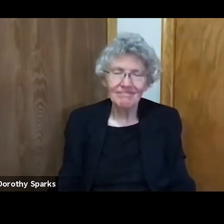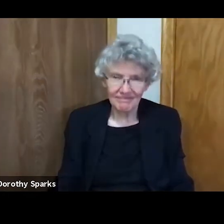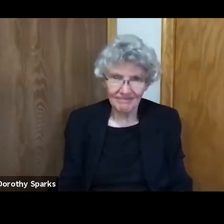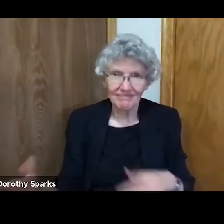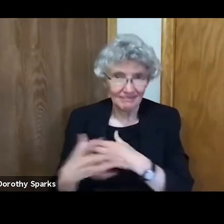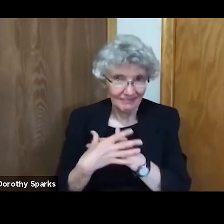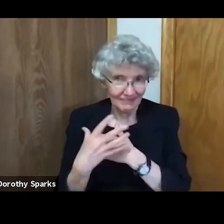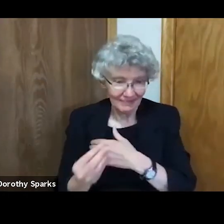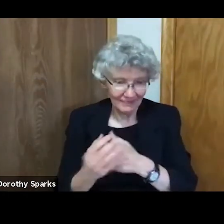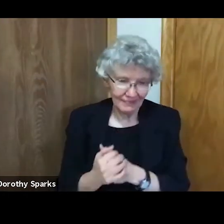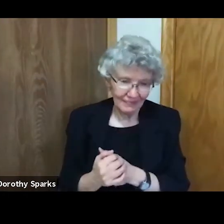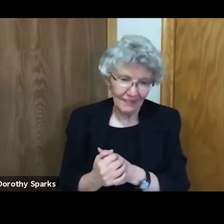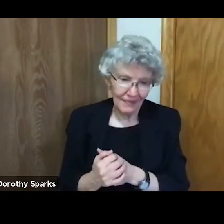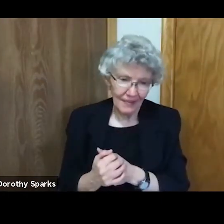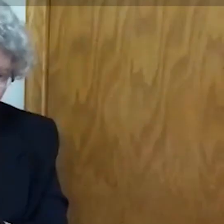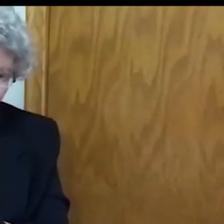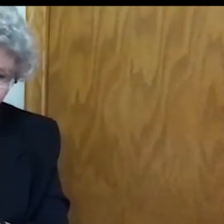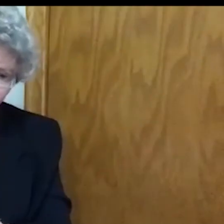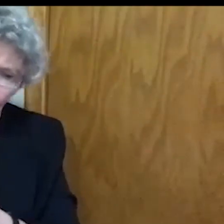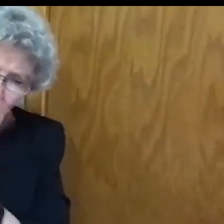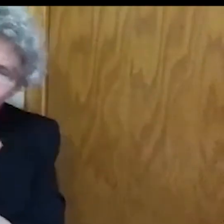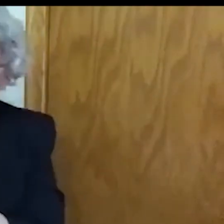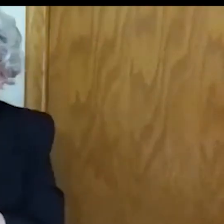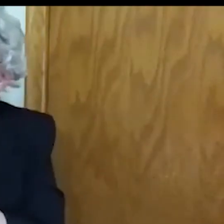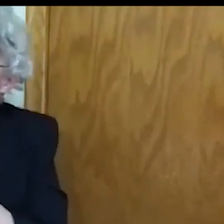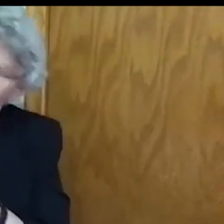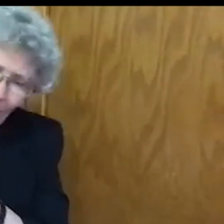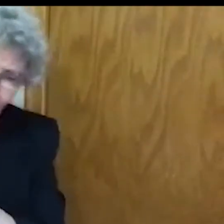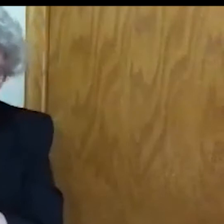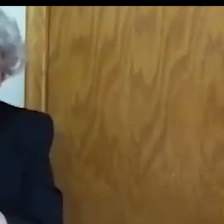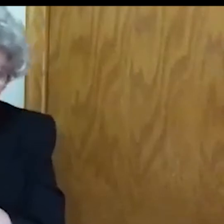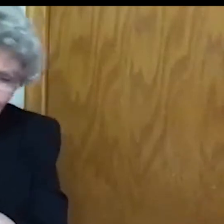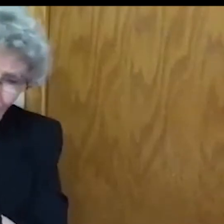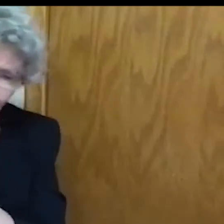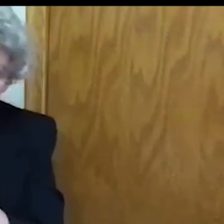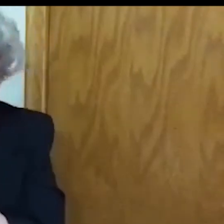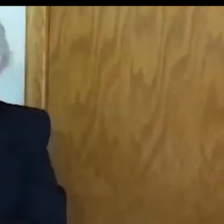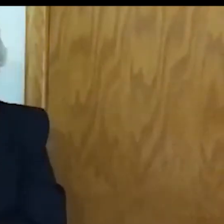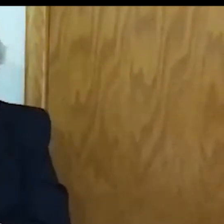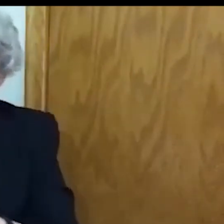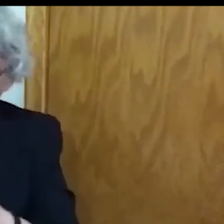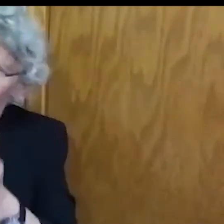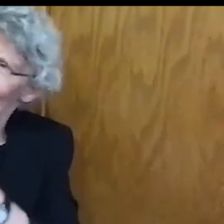Please join together in signing the Holy, Holy. It will not be voiced.